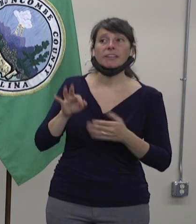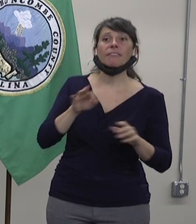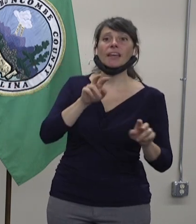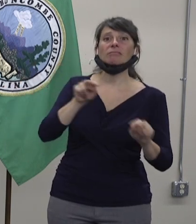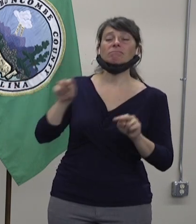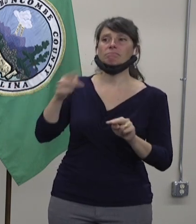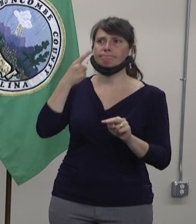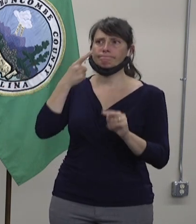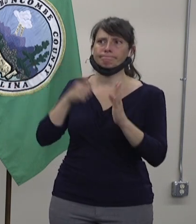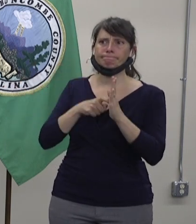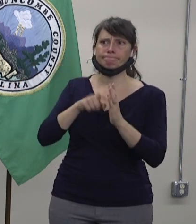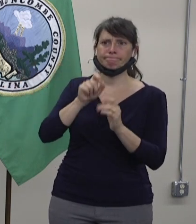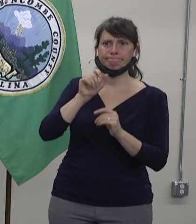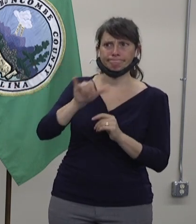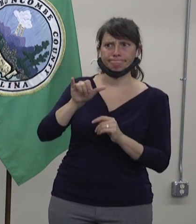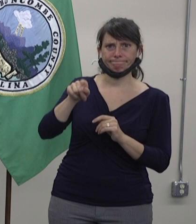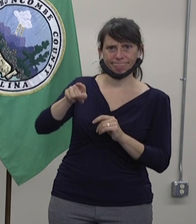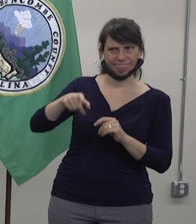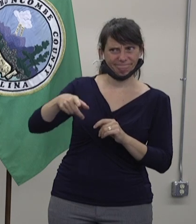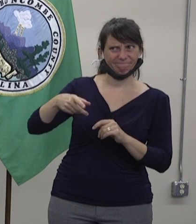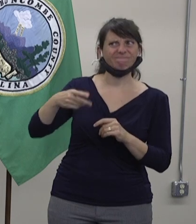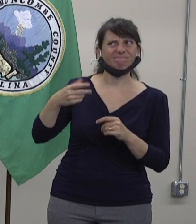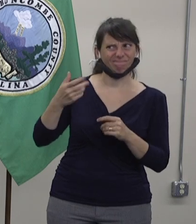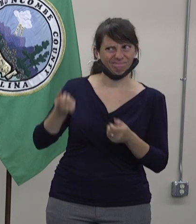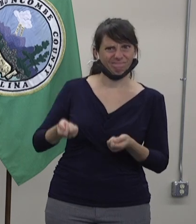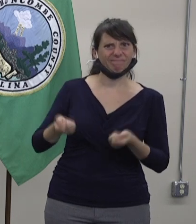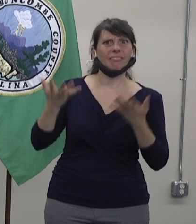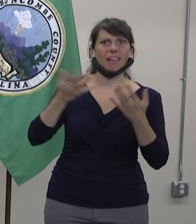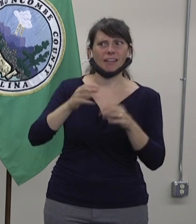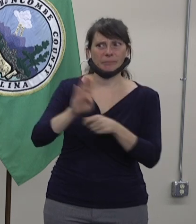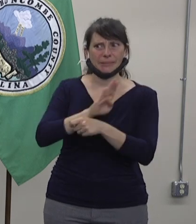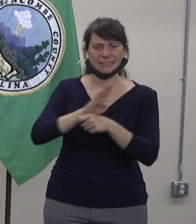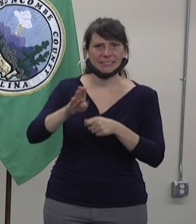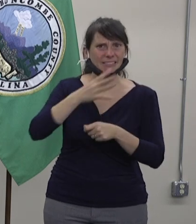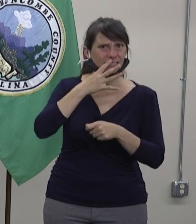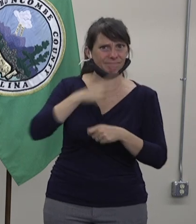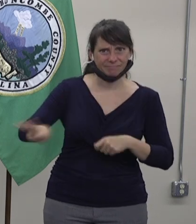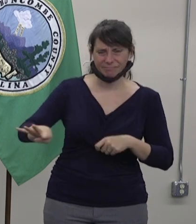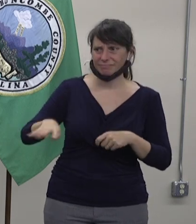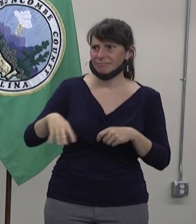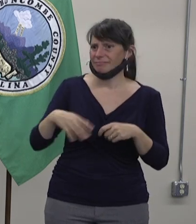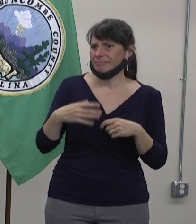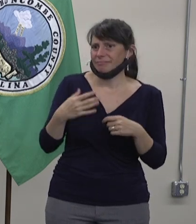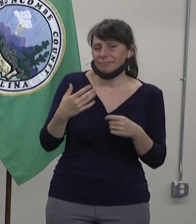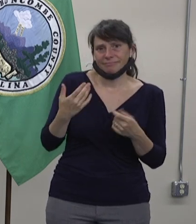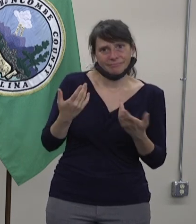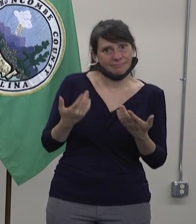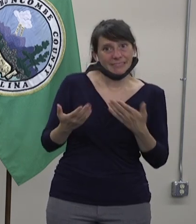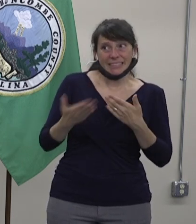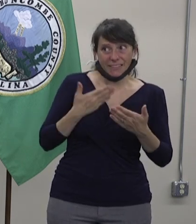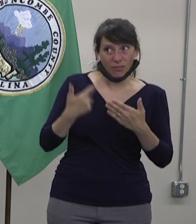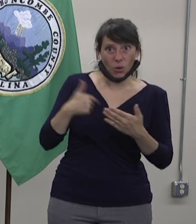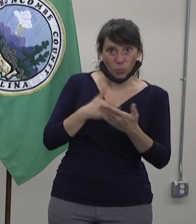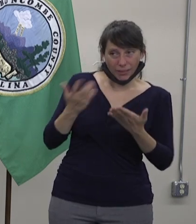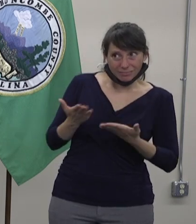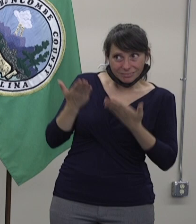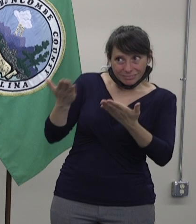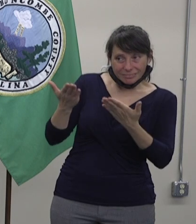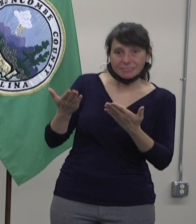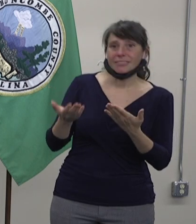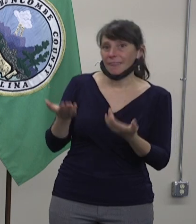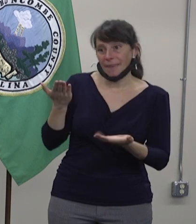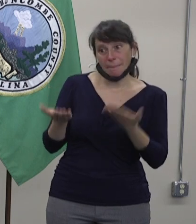safety policies, despite increased enforcement efforts, they may not have a choice but to recommend restricting the sale